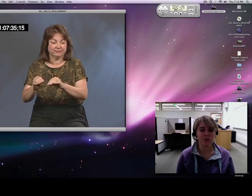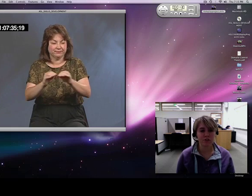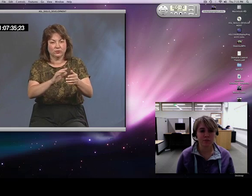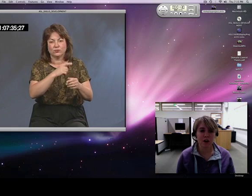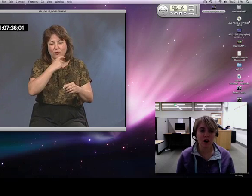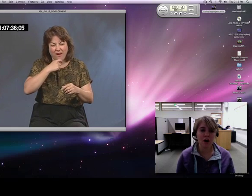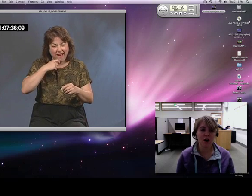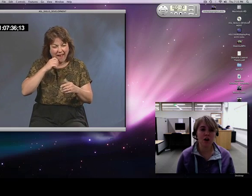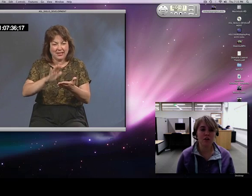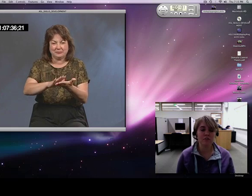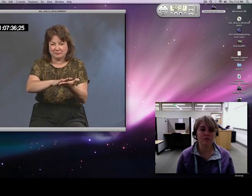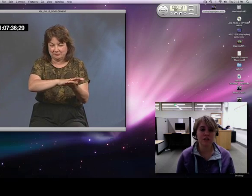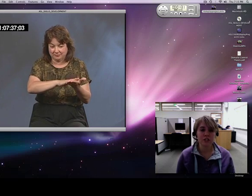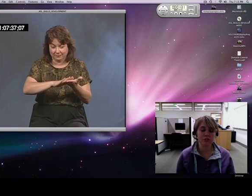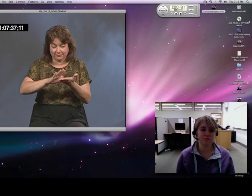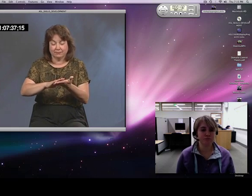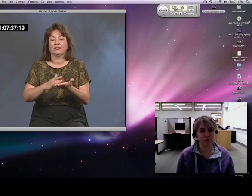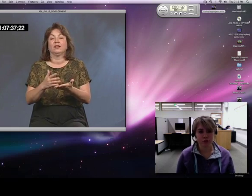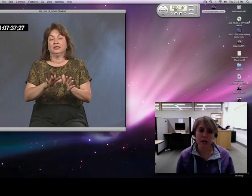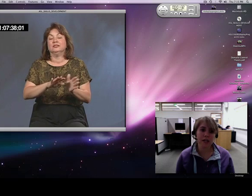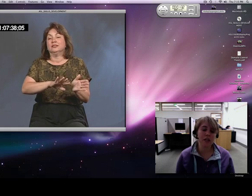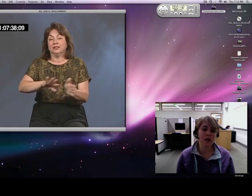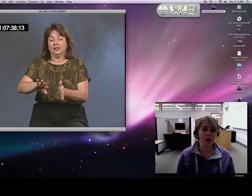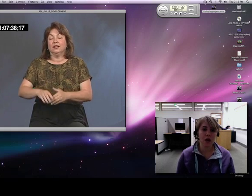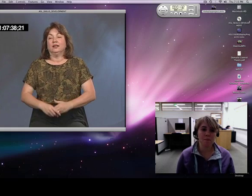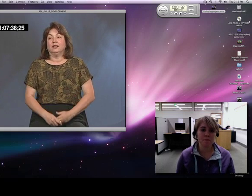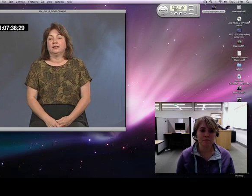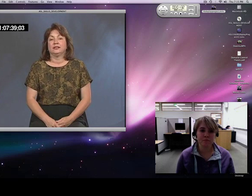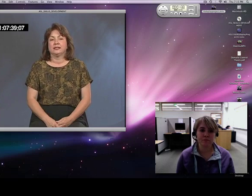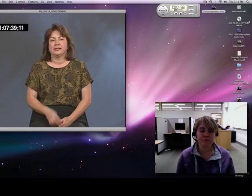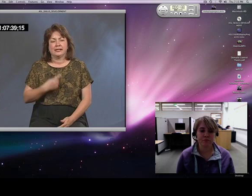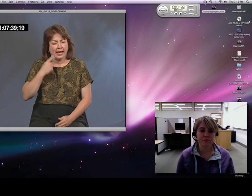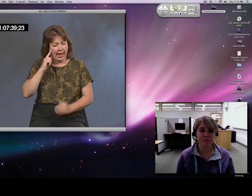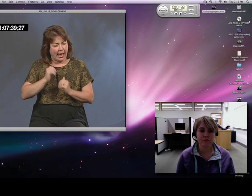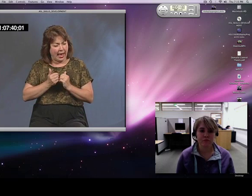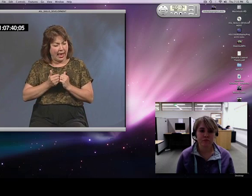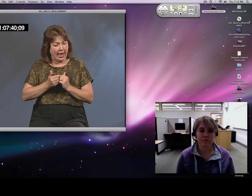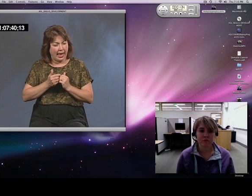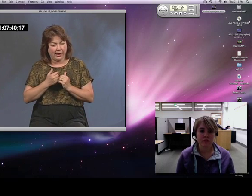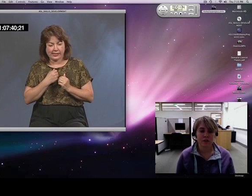we washed them off, dried them,